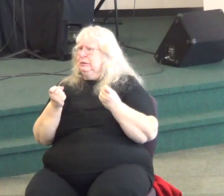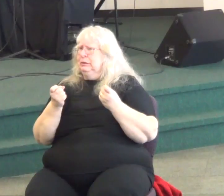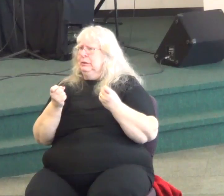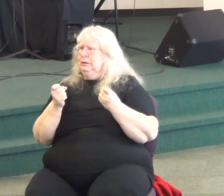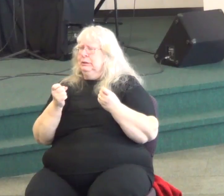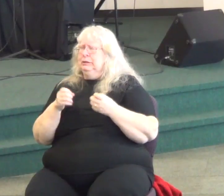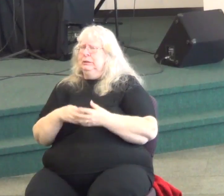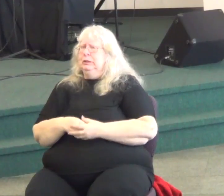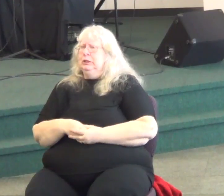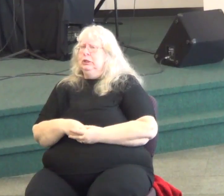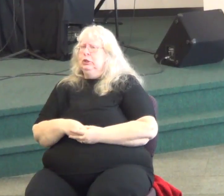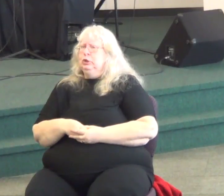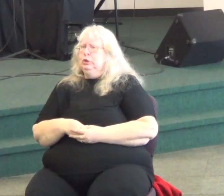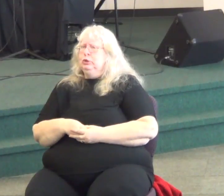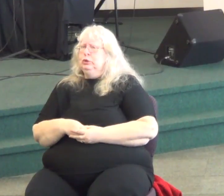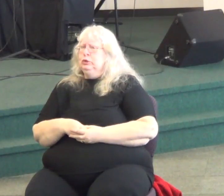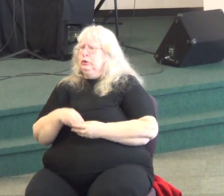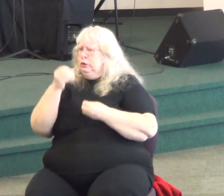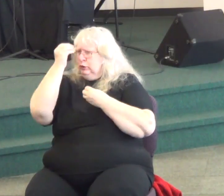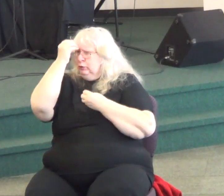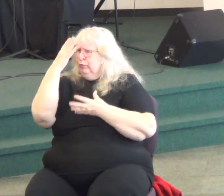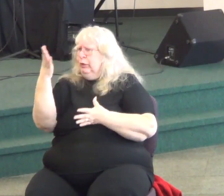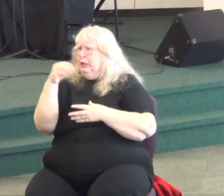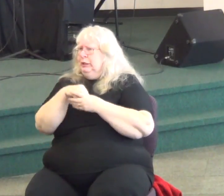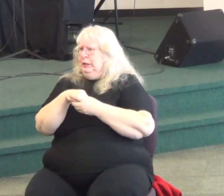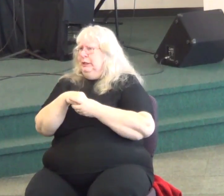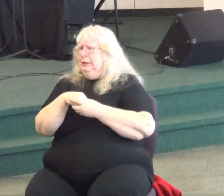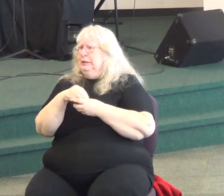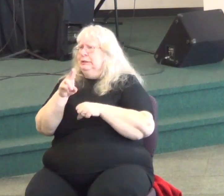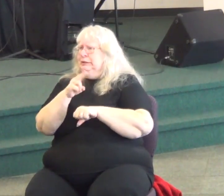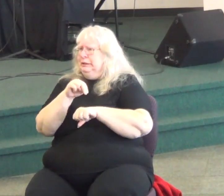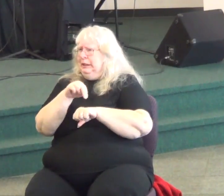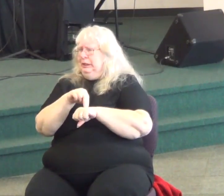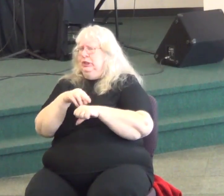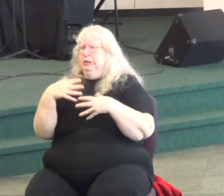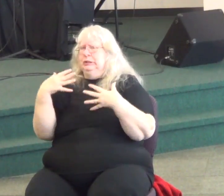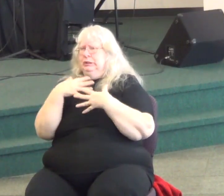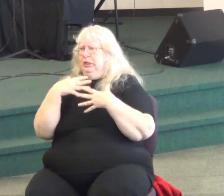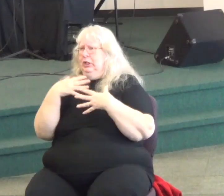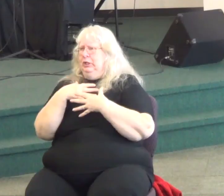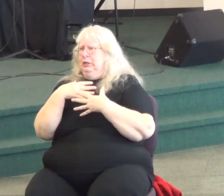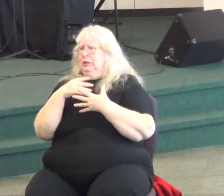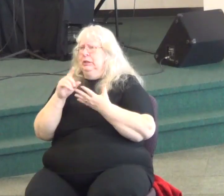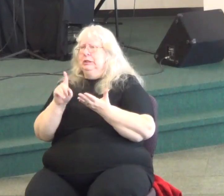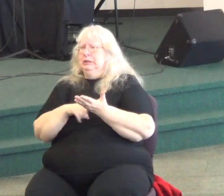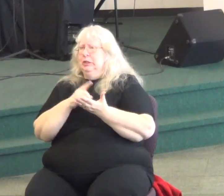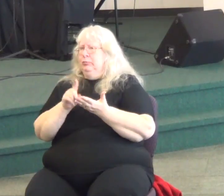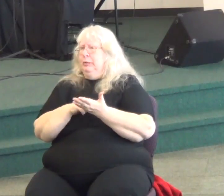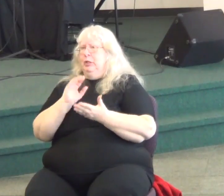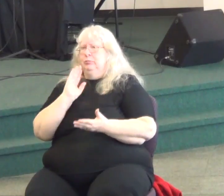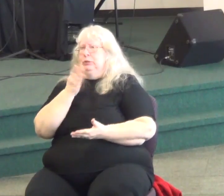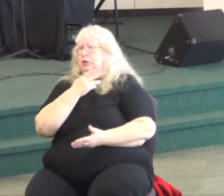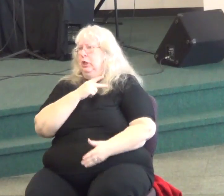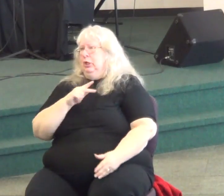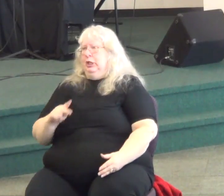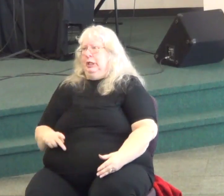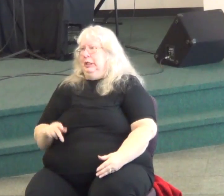this nation is scary, church. Some days our King doesn't shine bright. Can I get an amen? Amen.